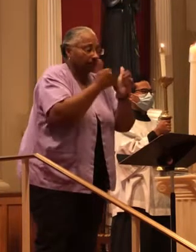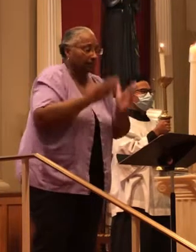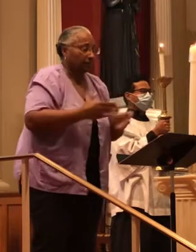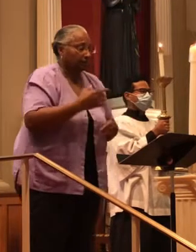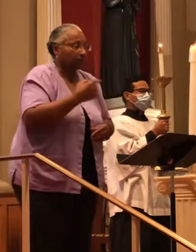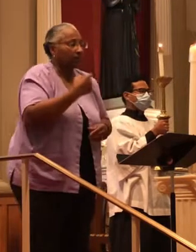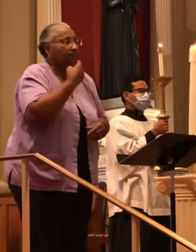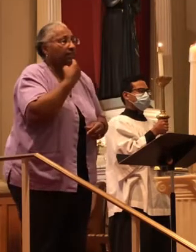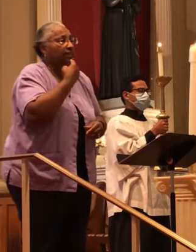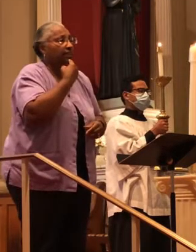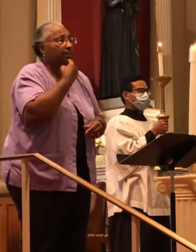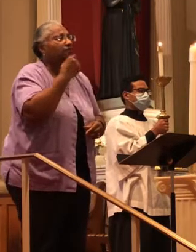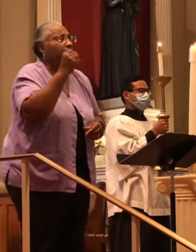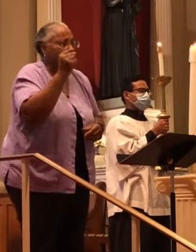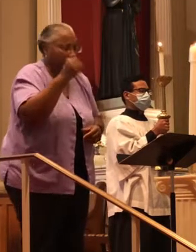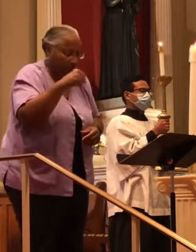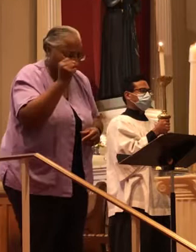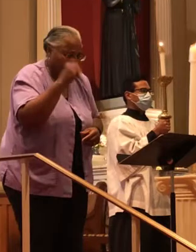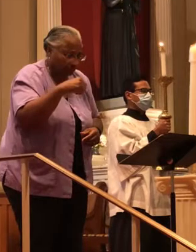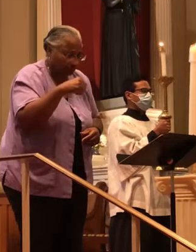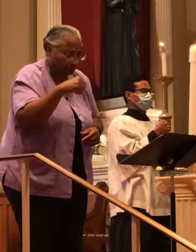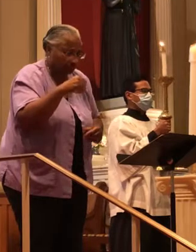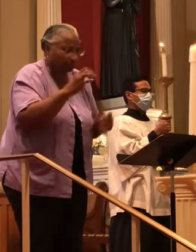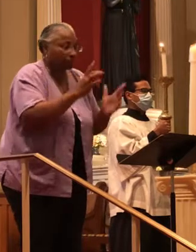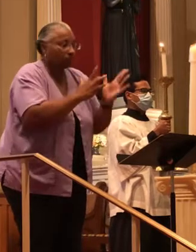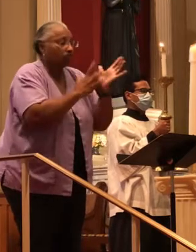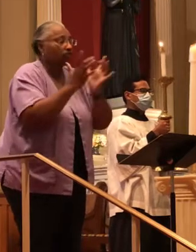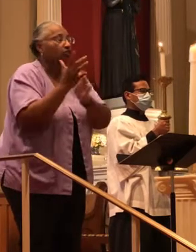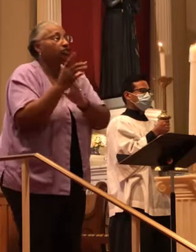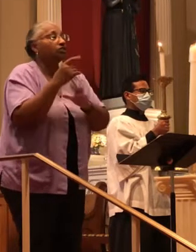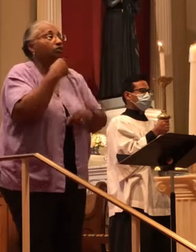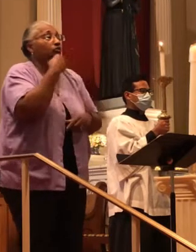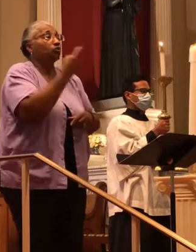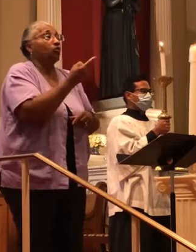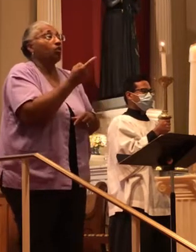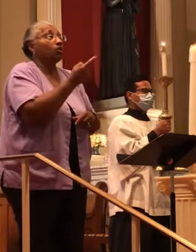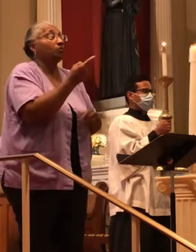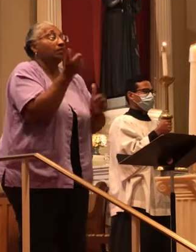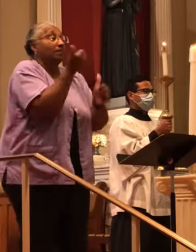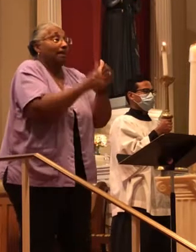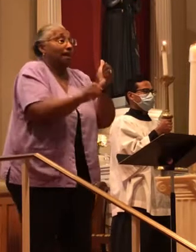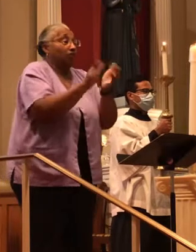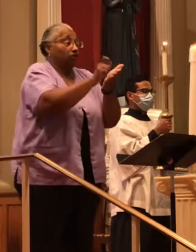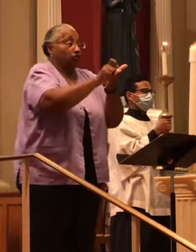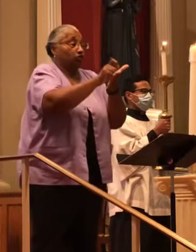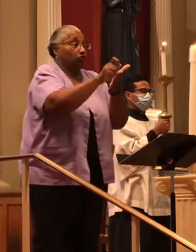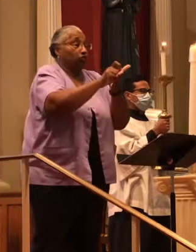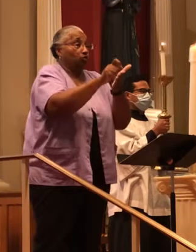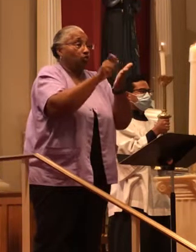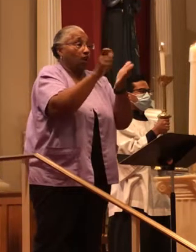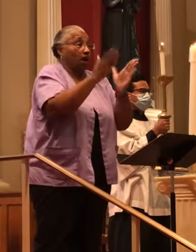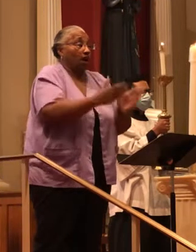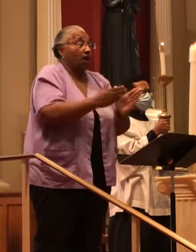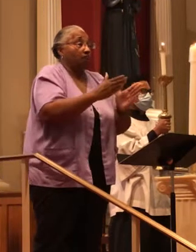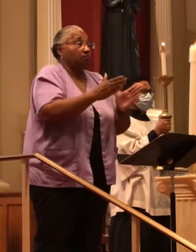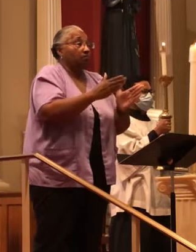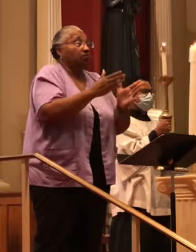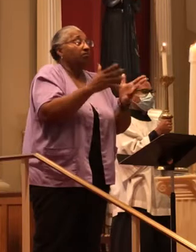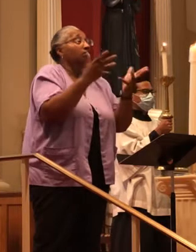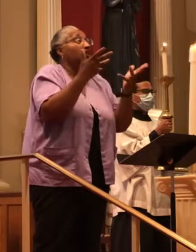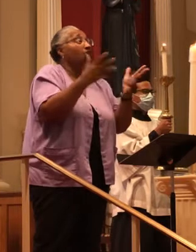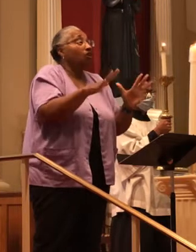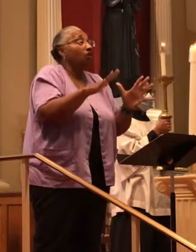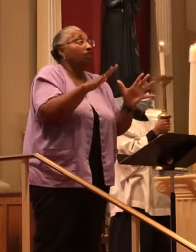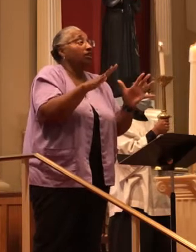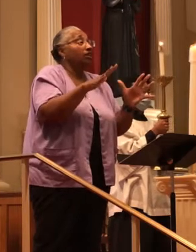yes. And he replied, then every scribe who has been instructed in the kingdom of